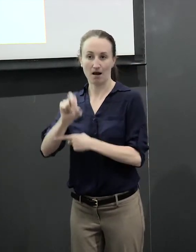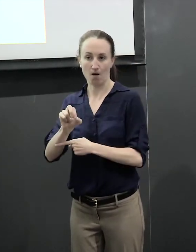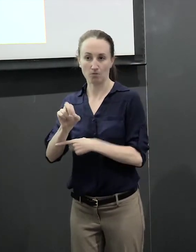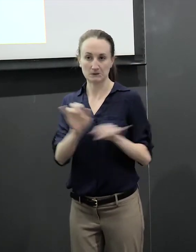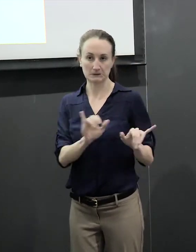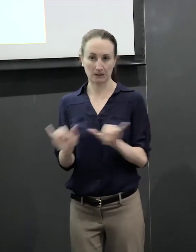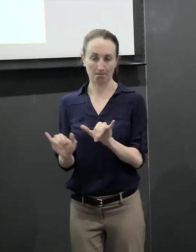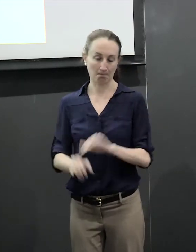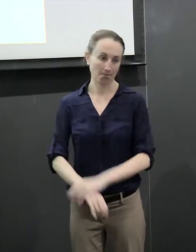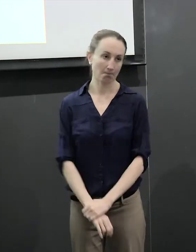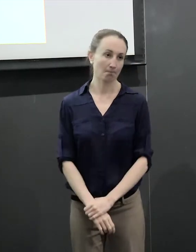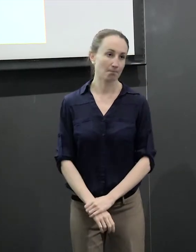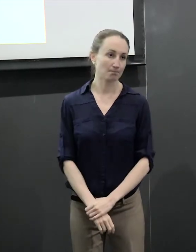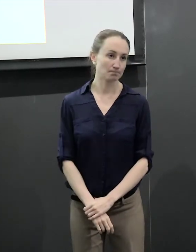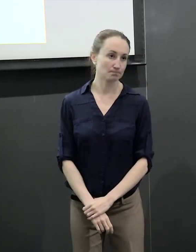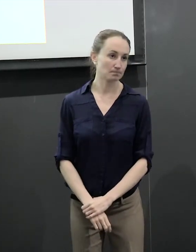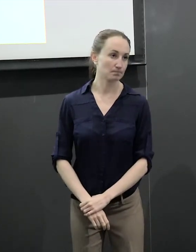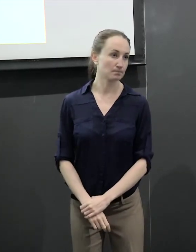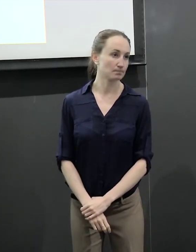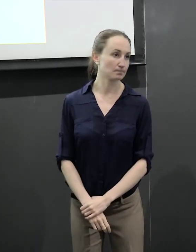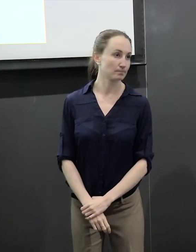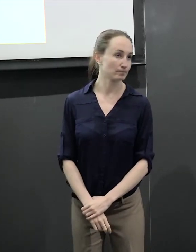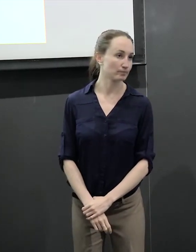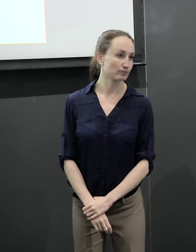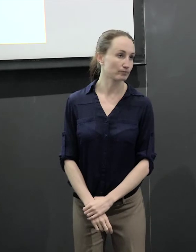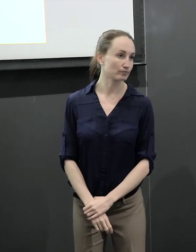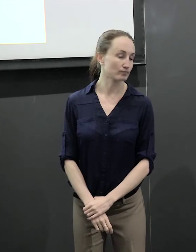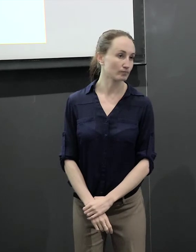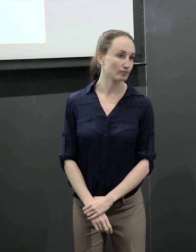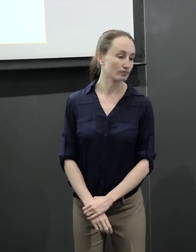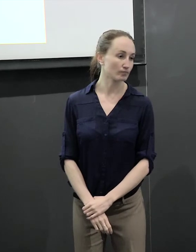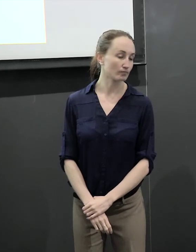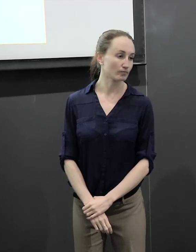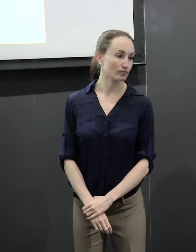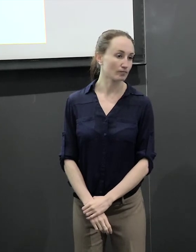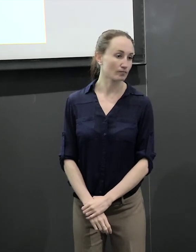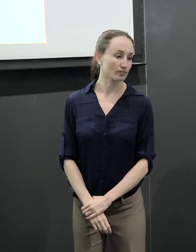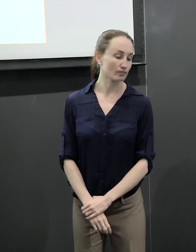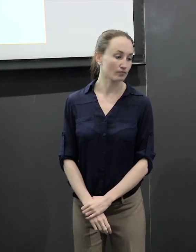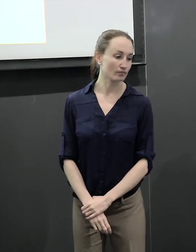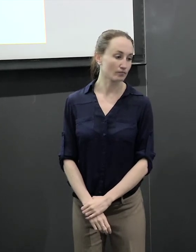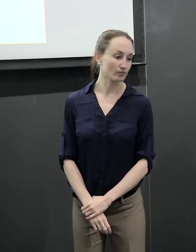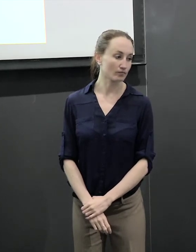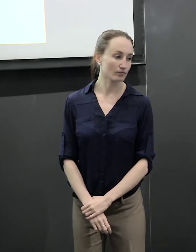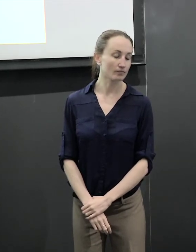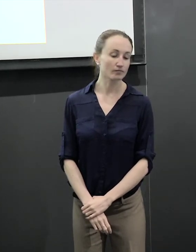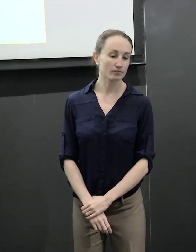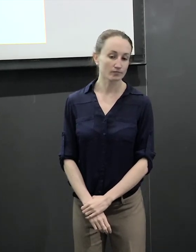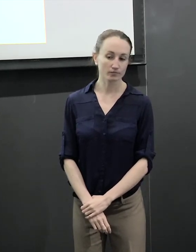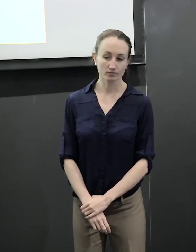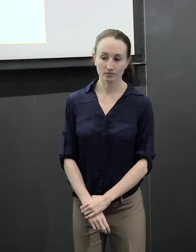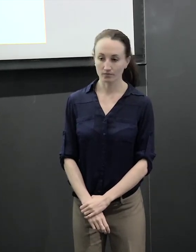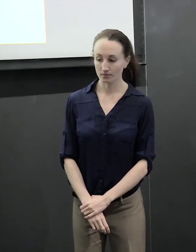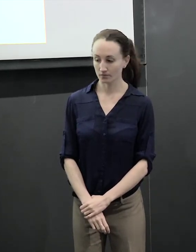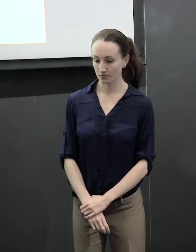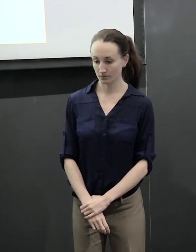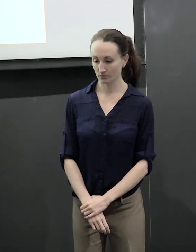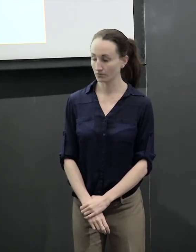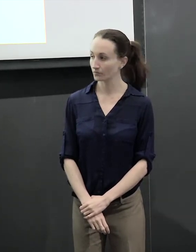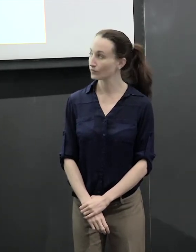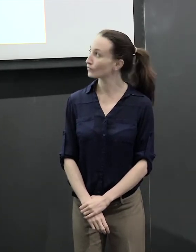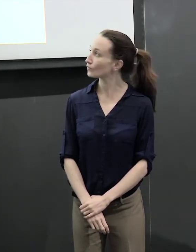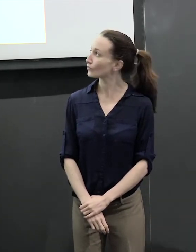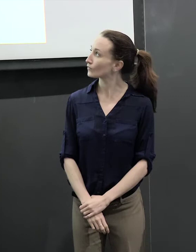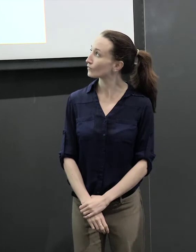And so now I will claim that there are certain properties